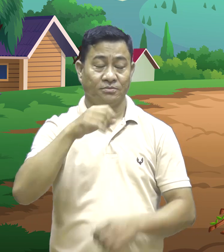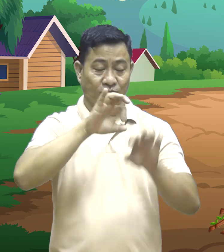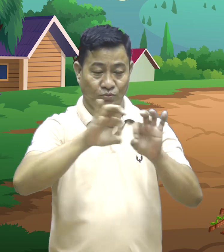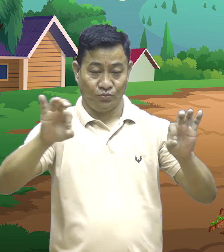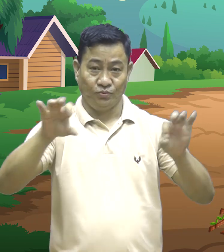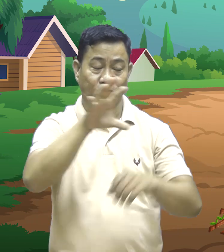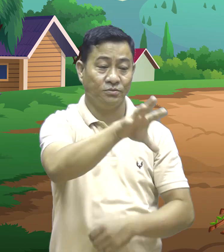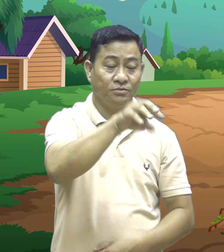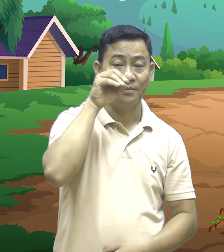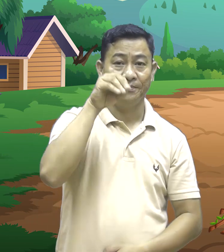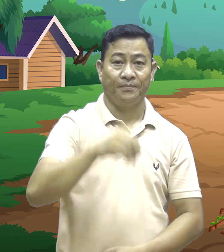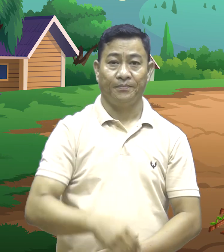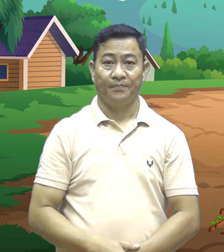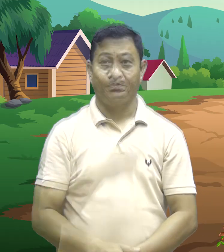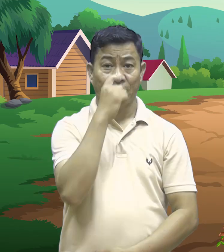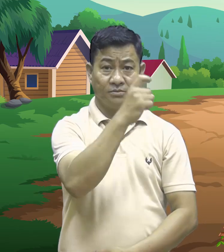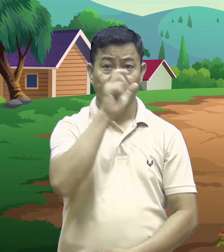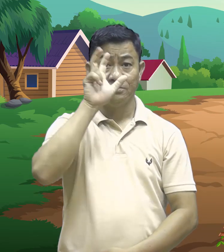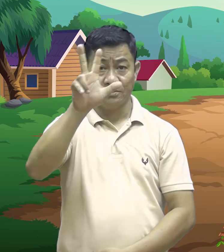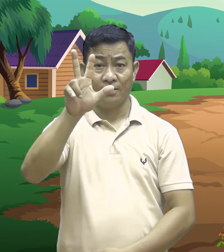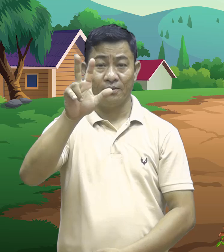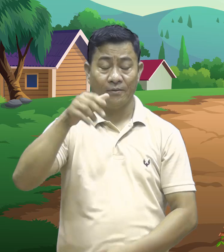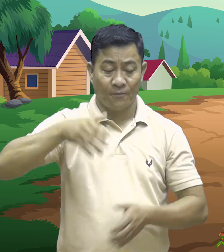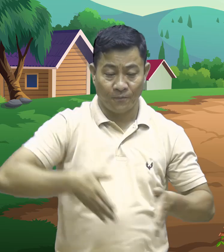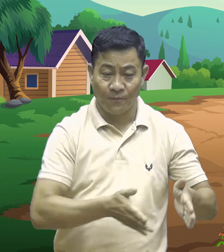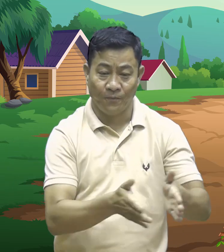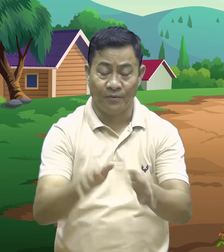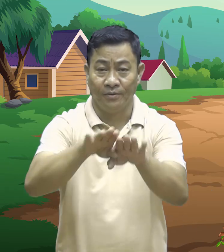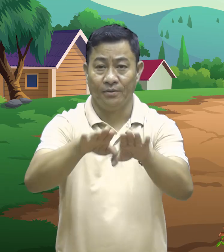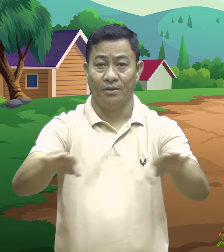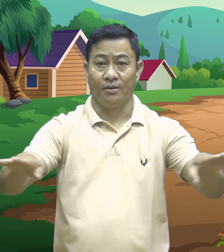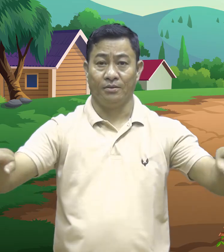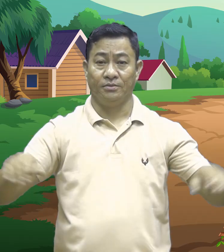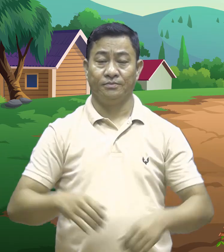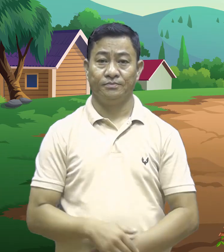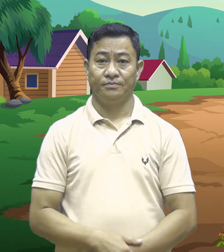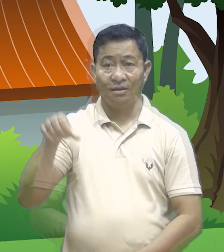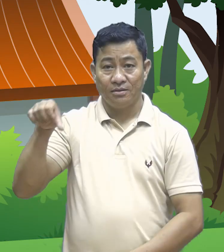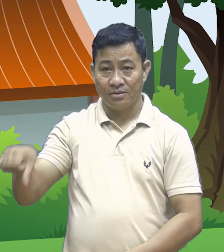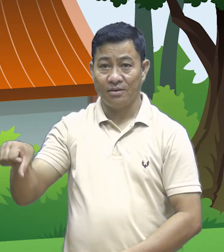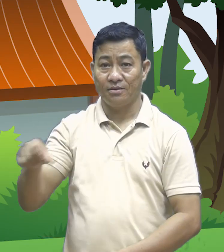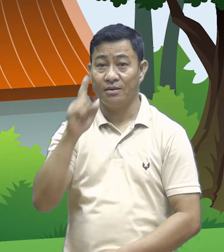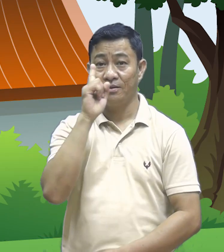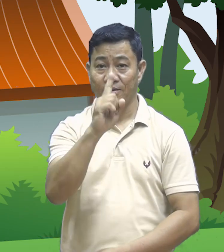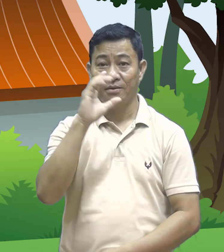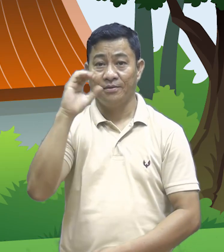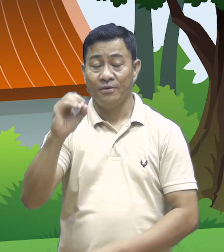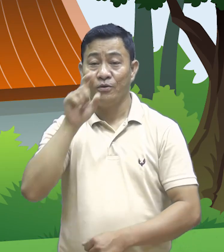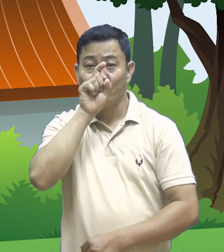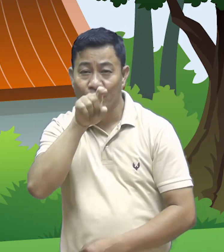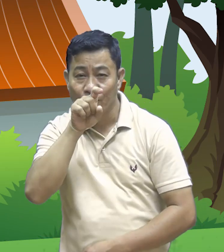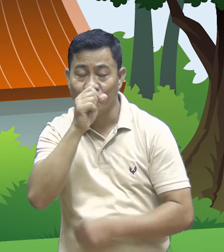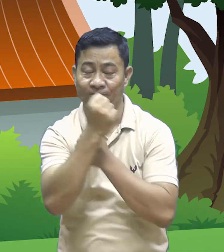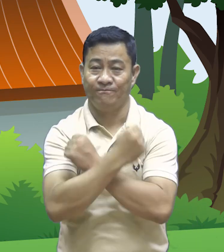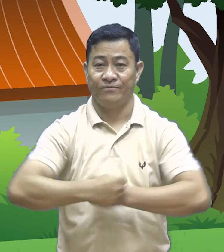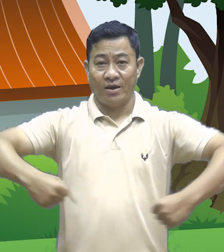6, pick up the sticks. 7, 8, lay them straight. 9, 10,